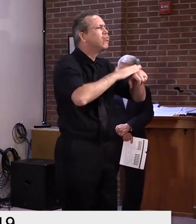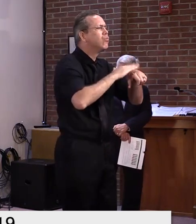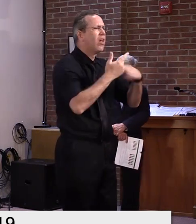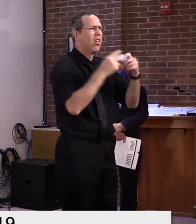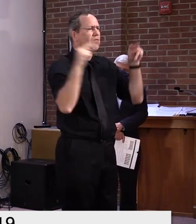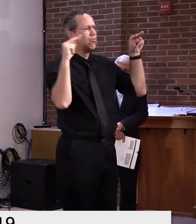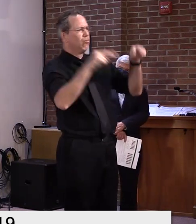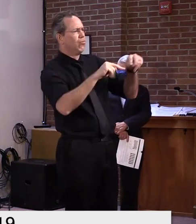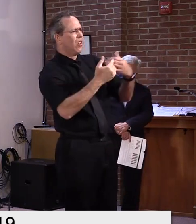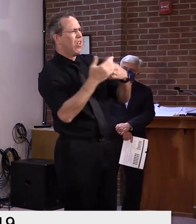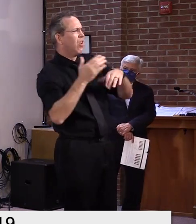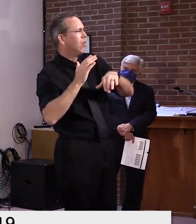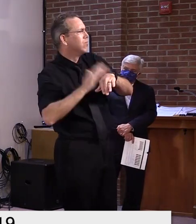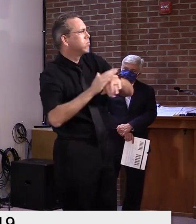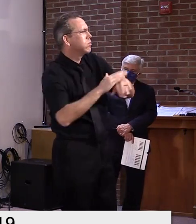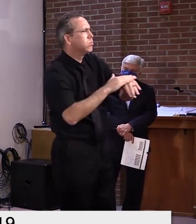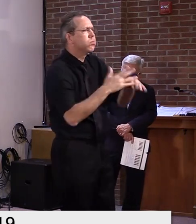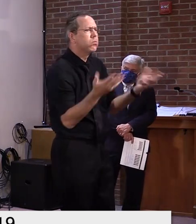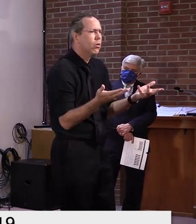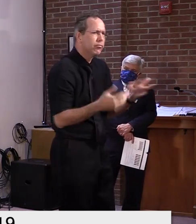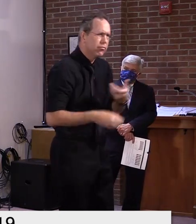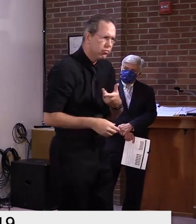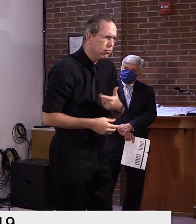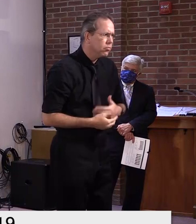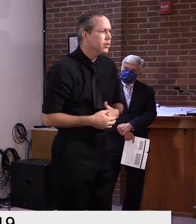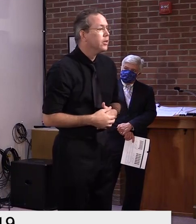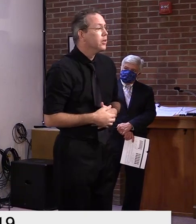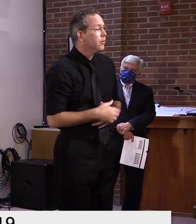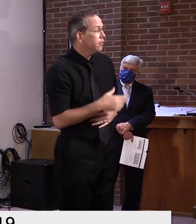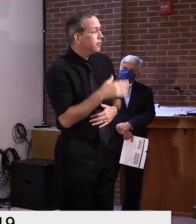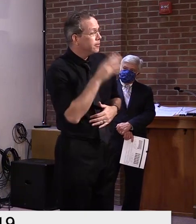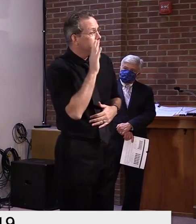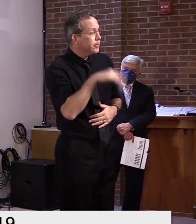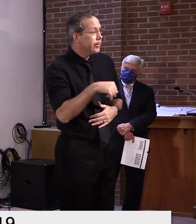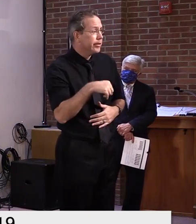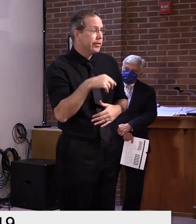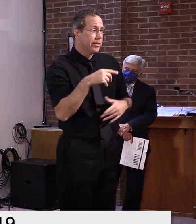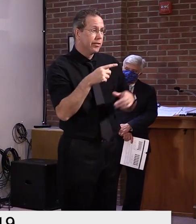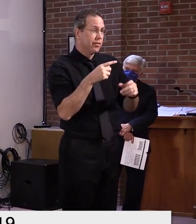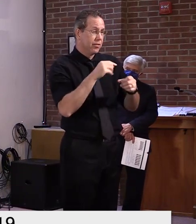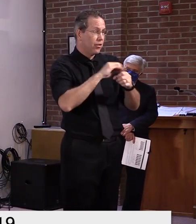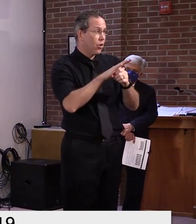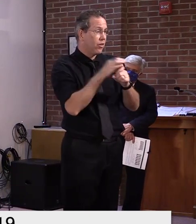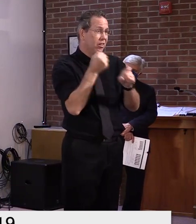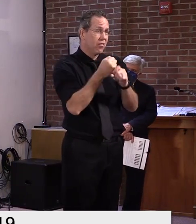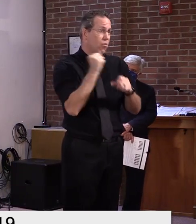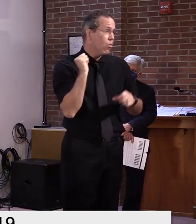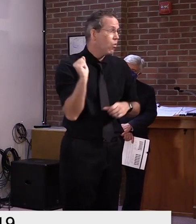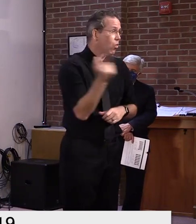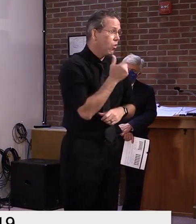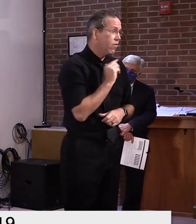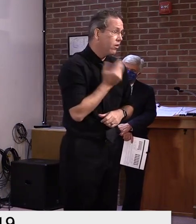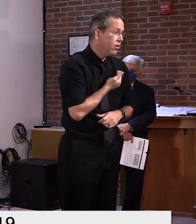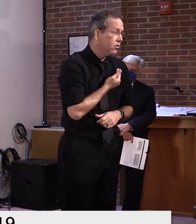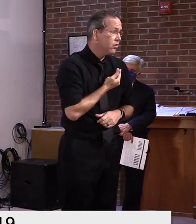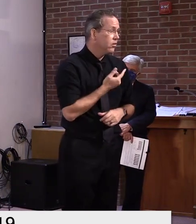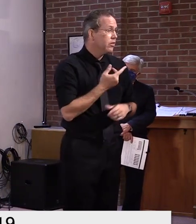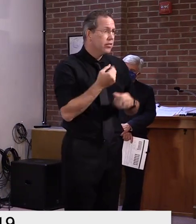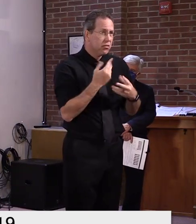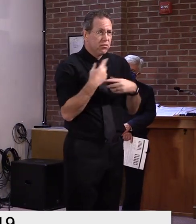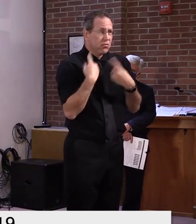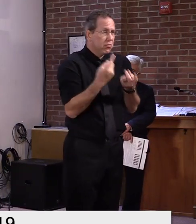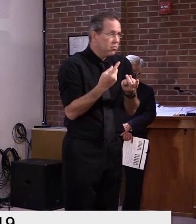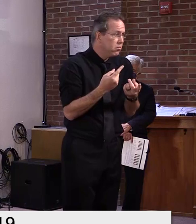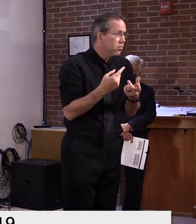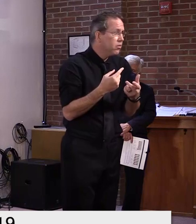last decade or two. We've had flu vaccines. We haven't, I don't know what our